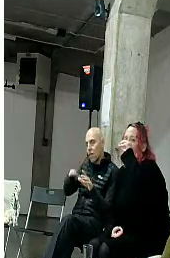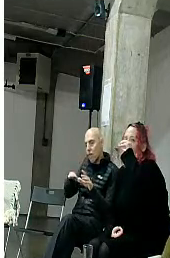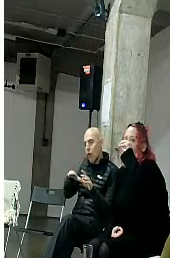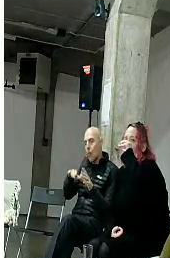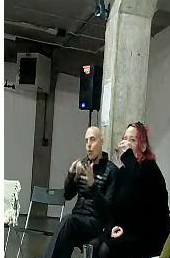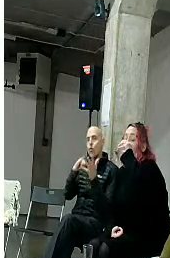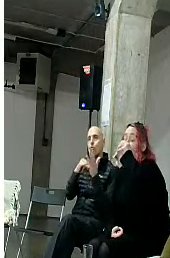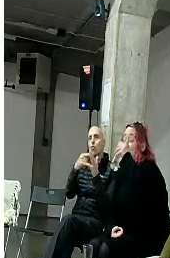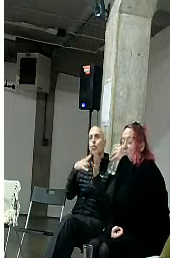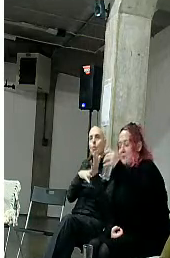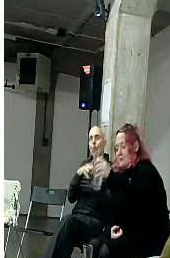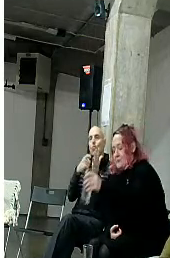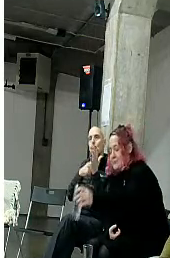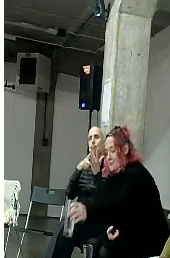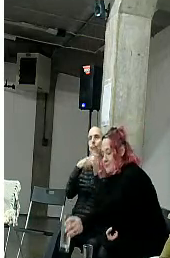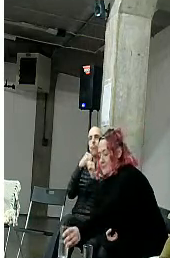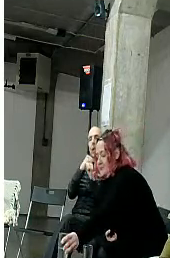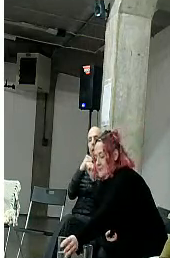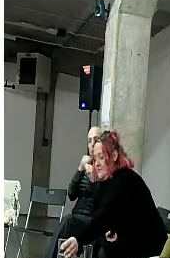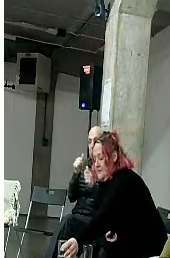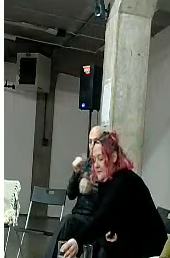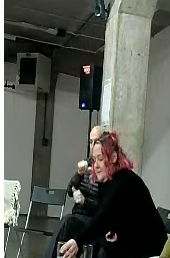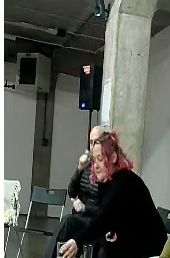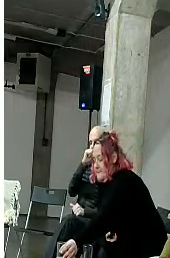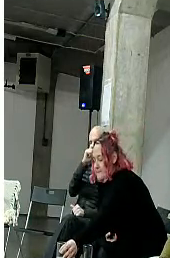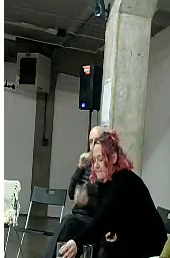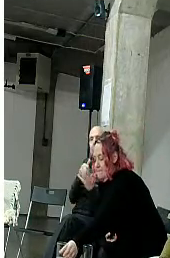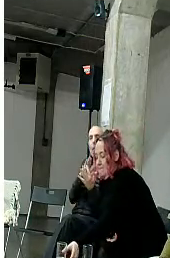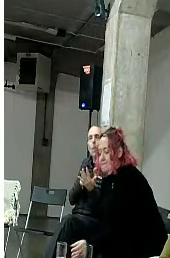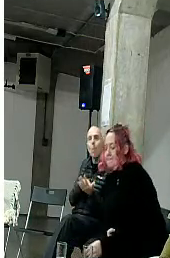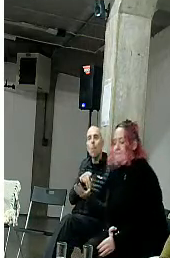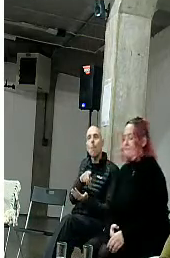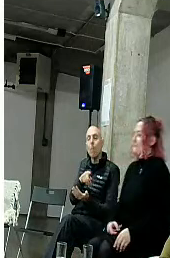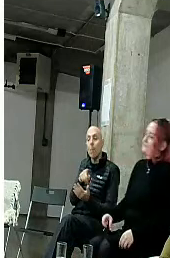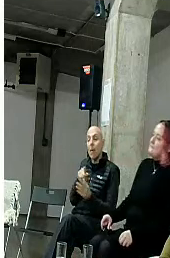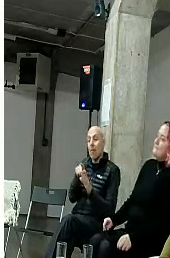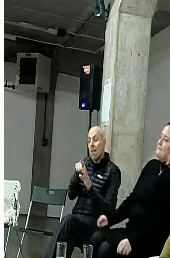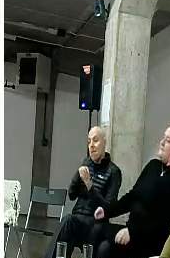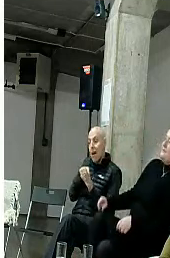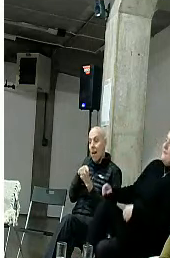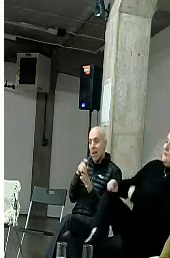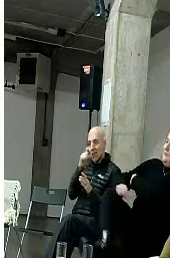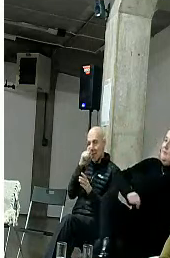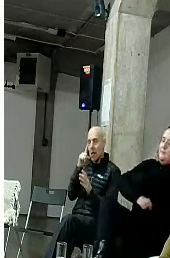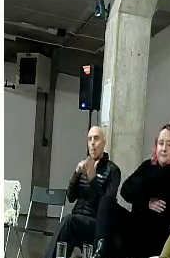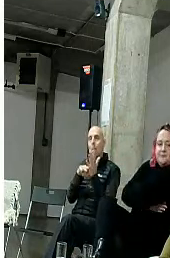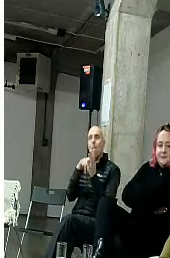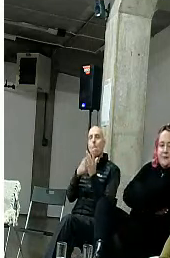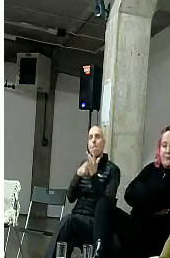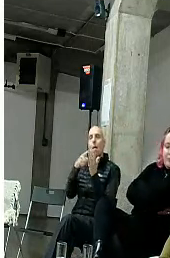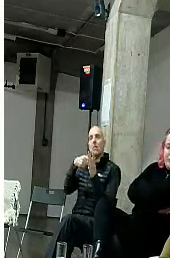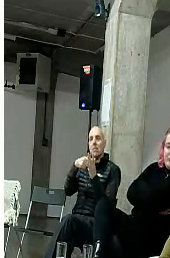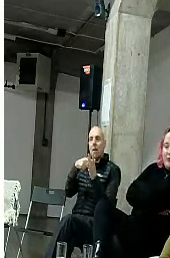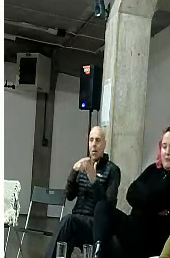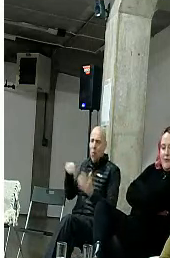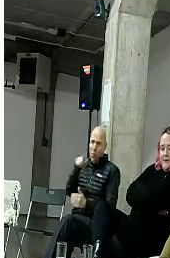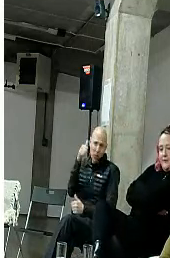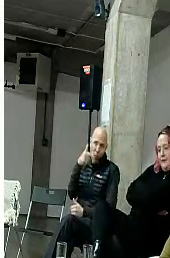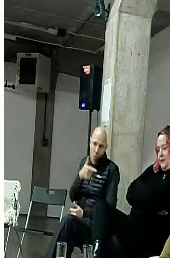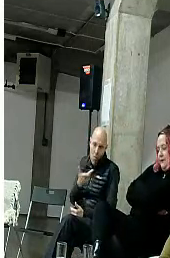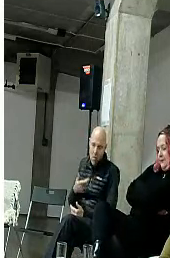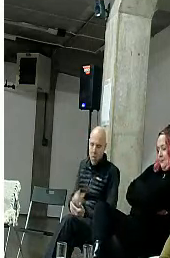of Sean Rigg, his sister Sam. She's a younger sister of Marcia Rigg. Everybody knows Marcia.